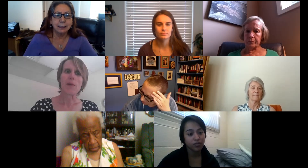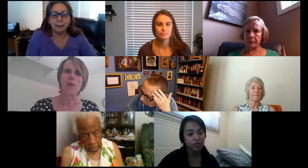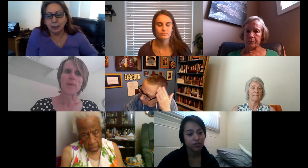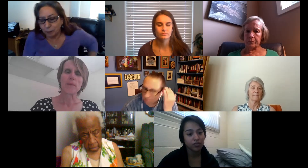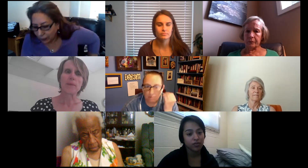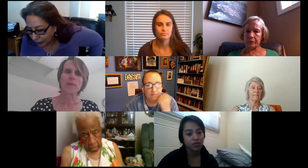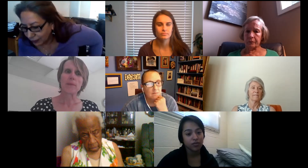she's